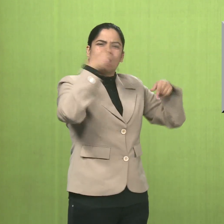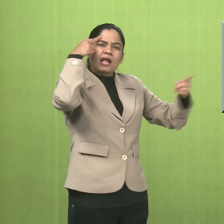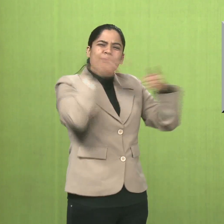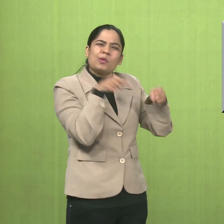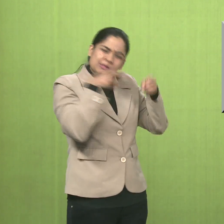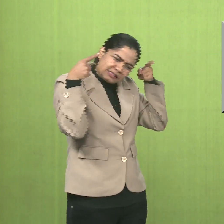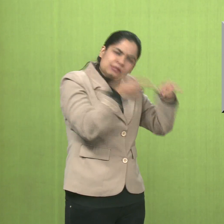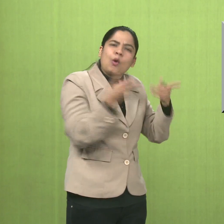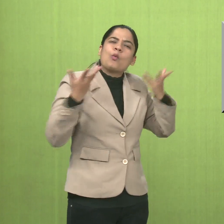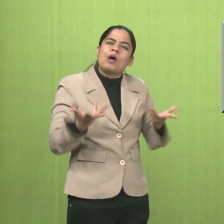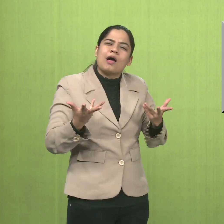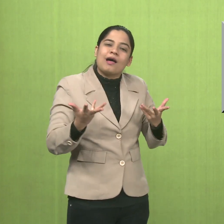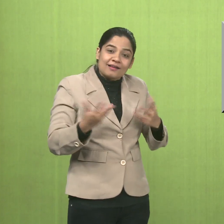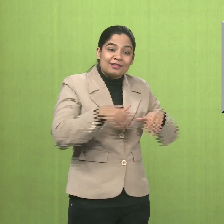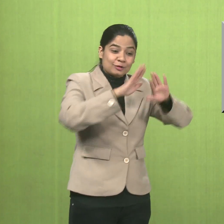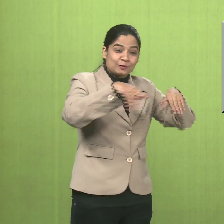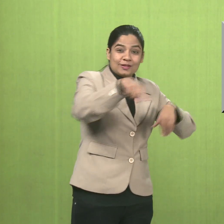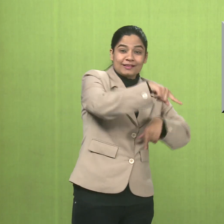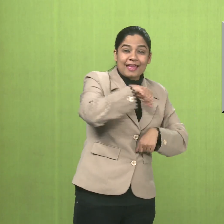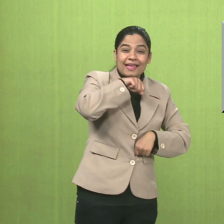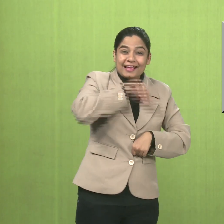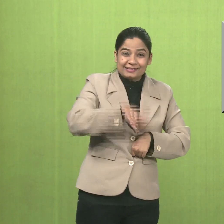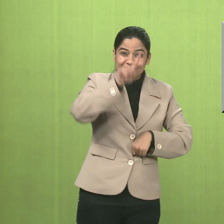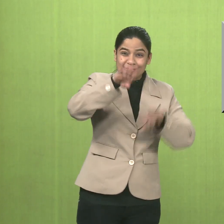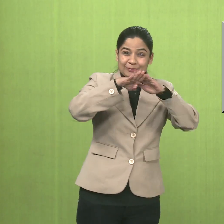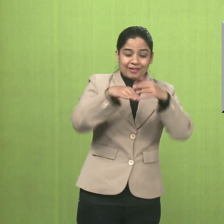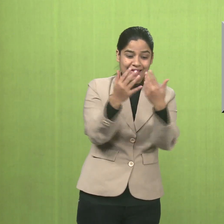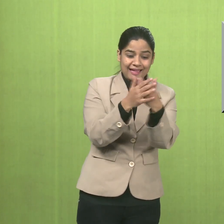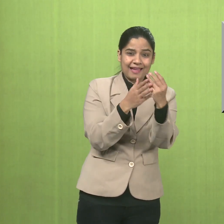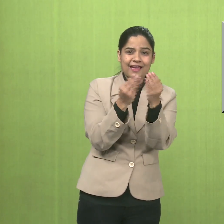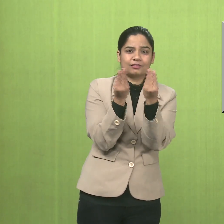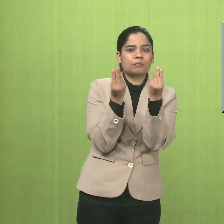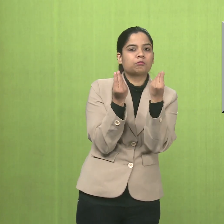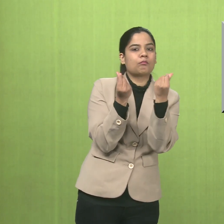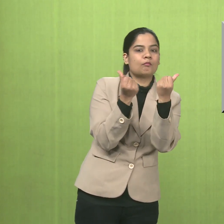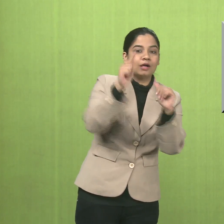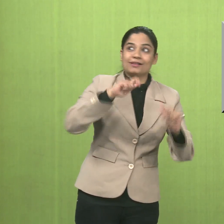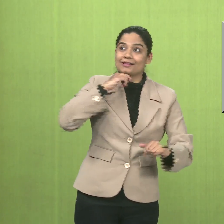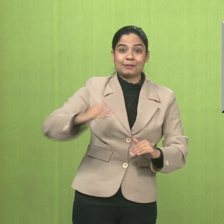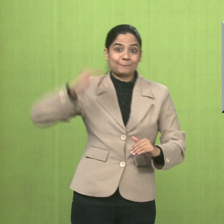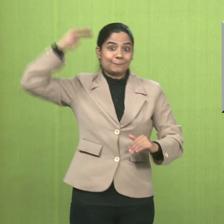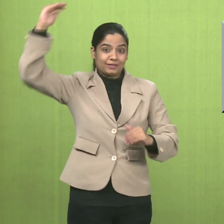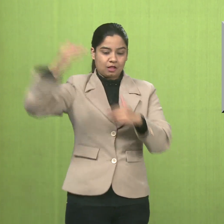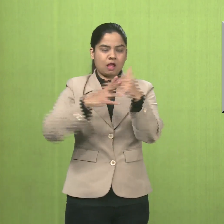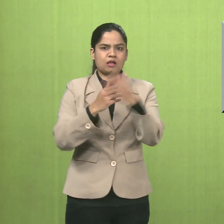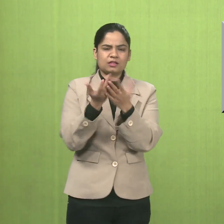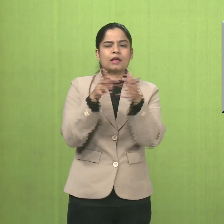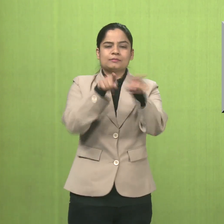want to have younger children because these children 14 below, they have nibble fingers compared to the ones